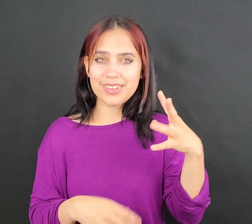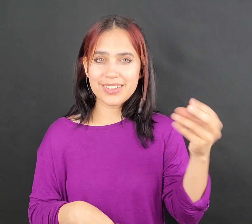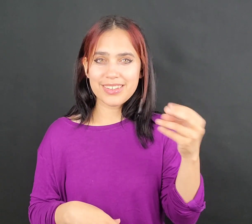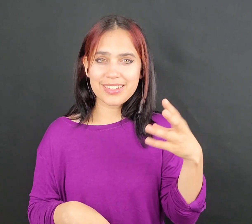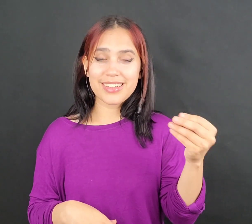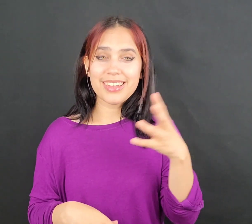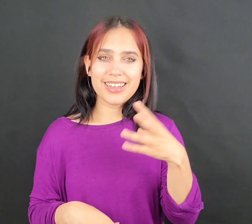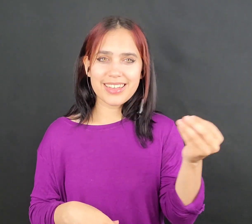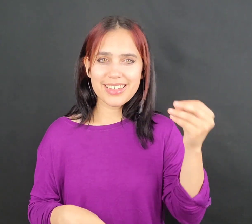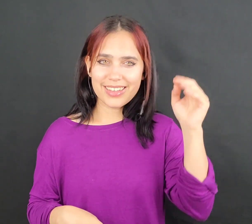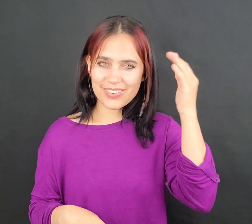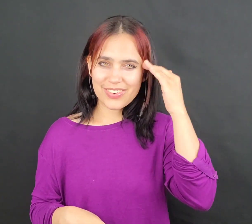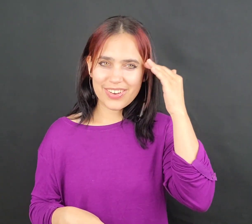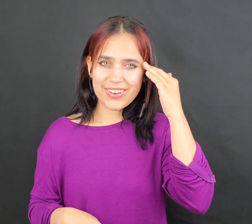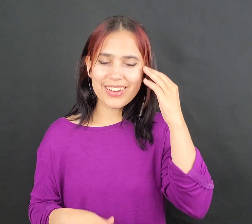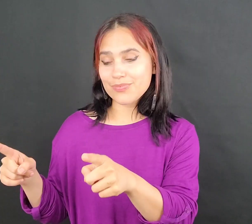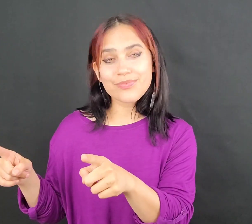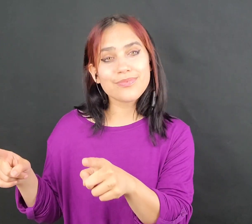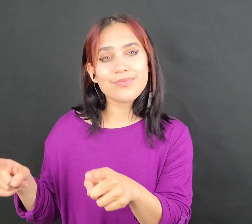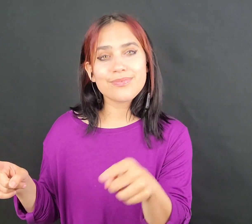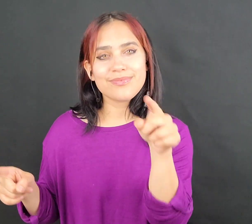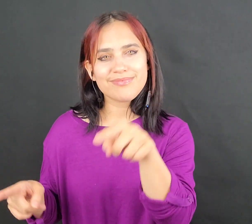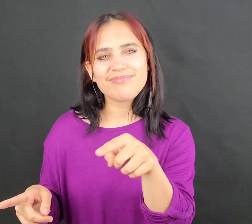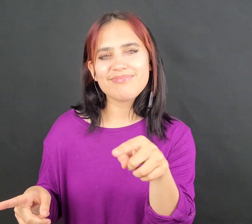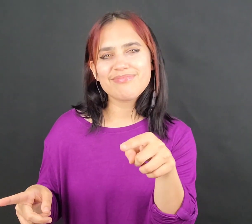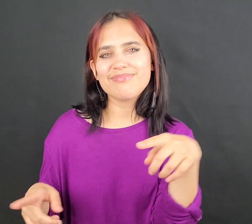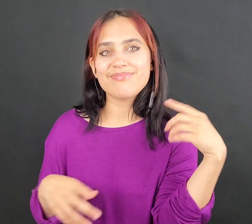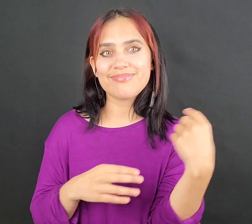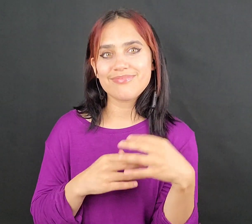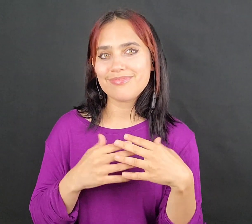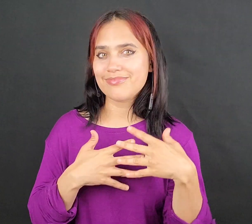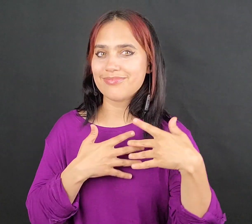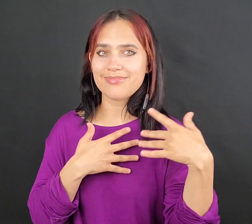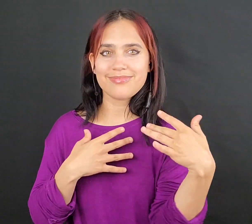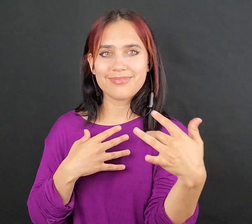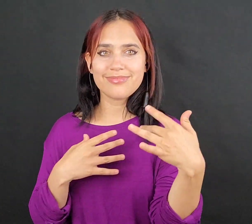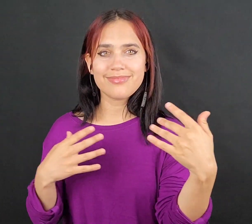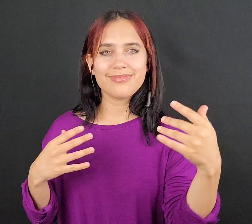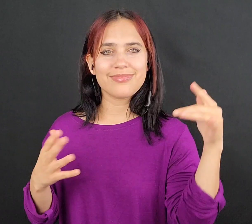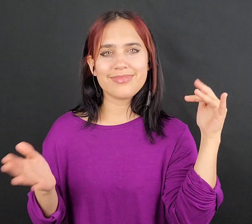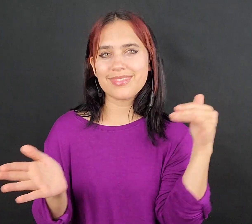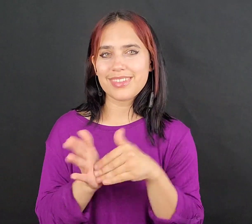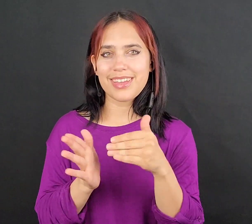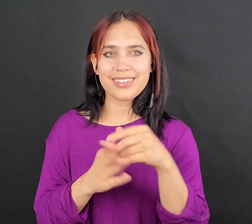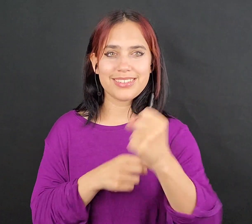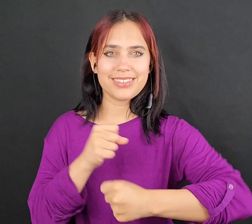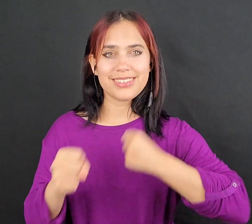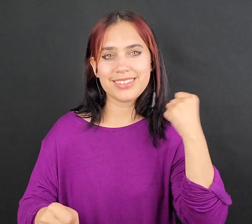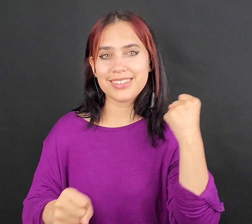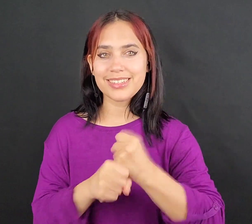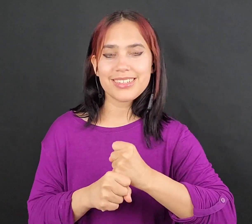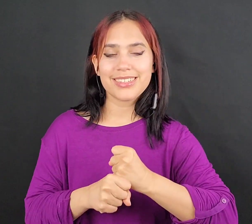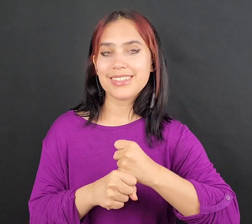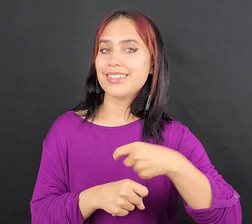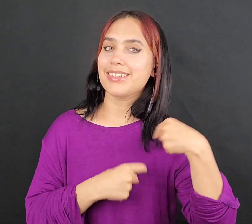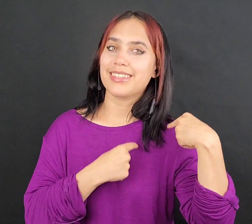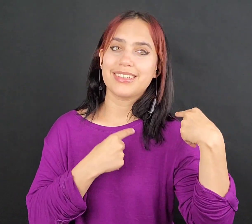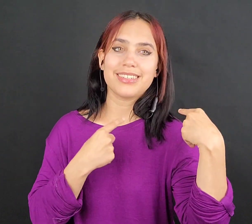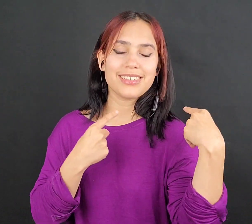than abiotic processes as scientists previously thought. Helictites are perhaps the most delicate of cave